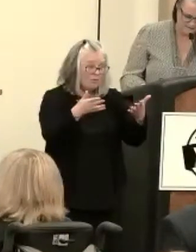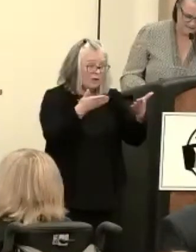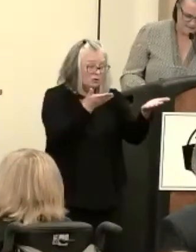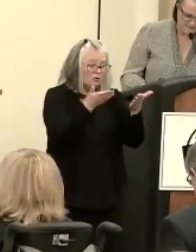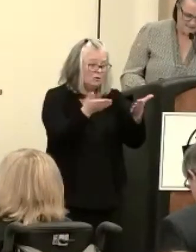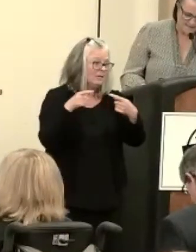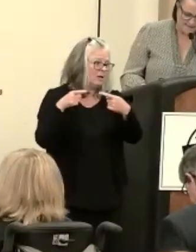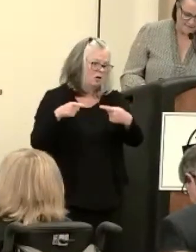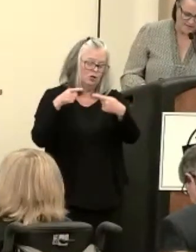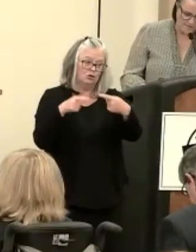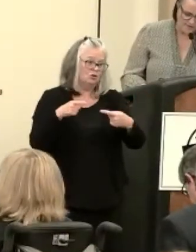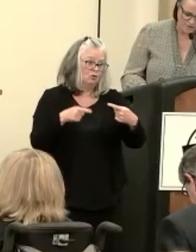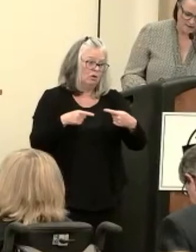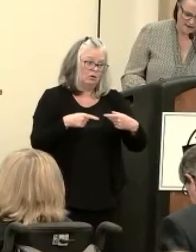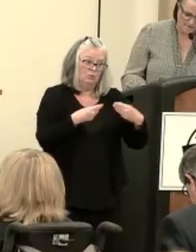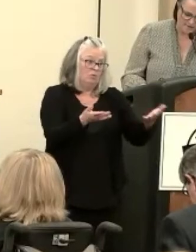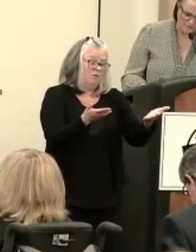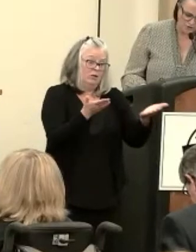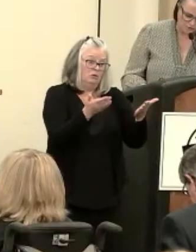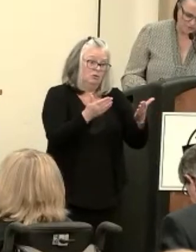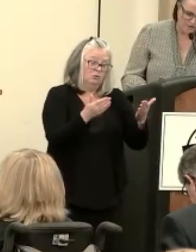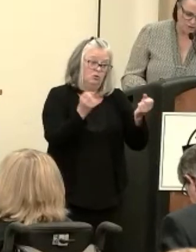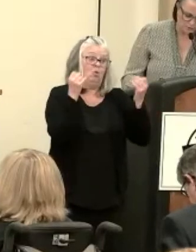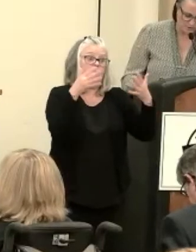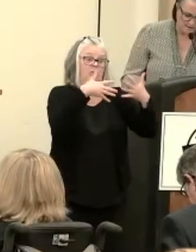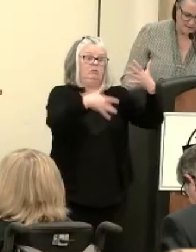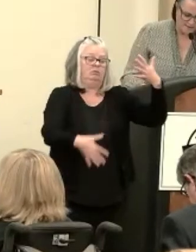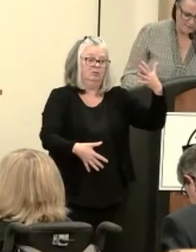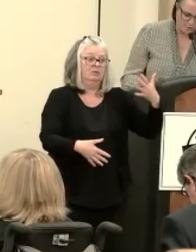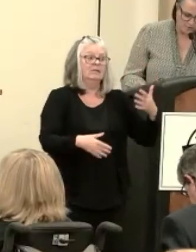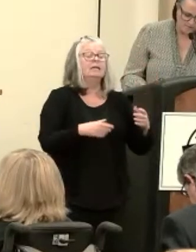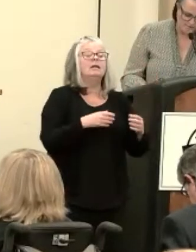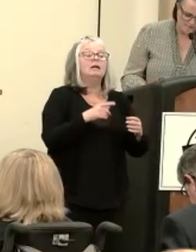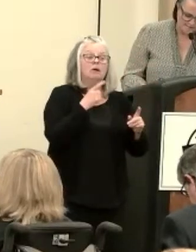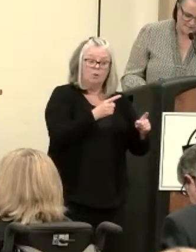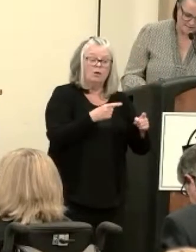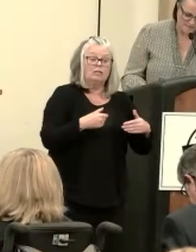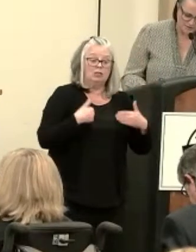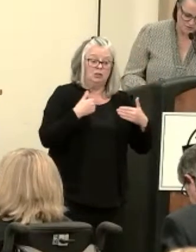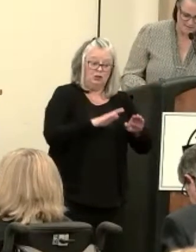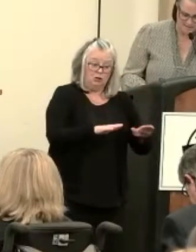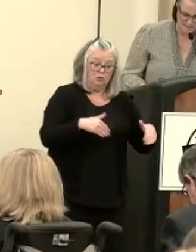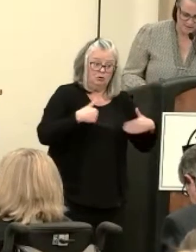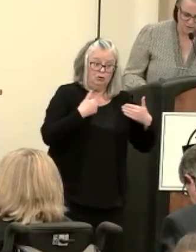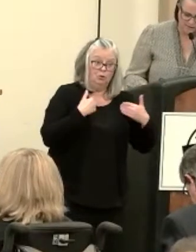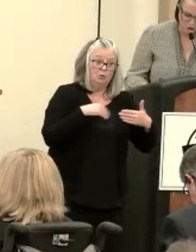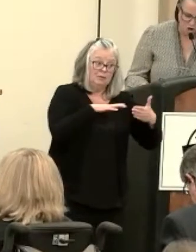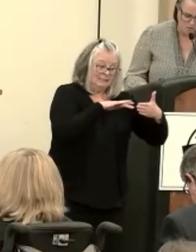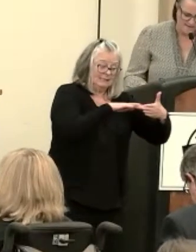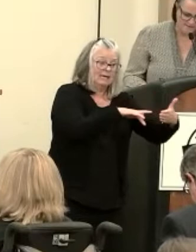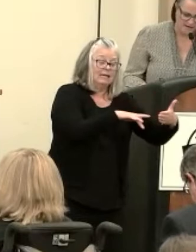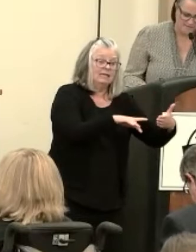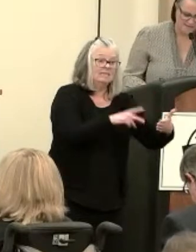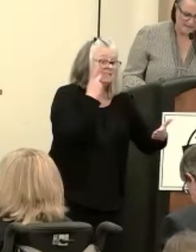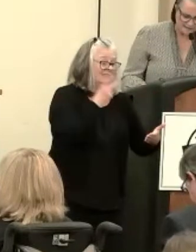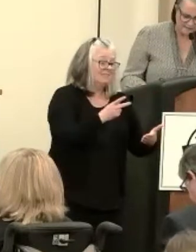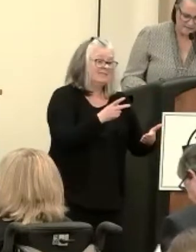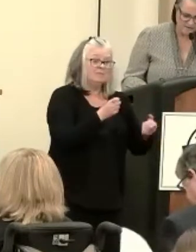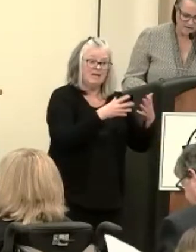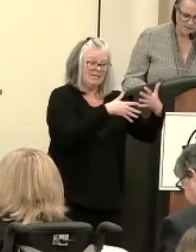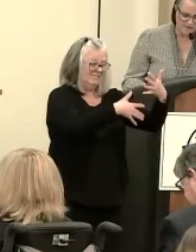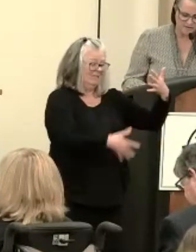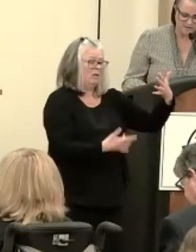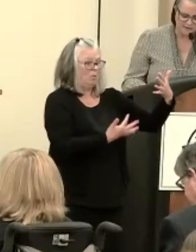struggling. Studies by the Manitoba Advocate for Children and Youth have reported systemic deficiencies, including long wait times,